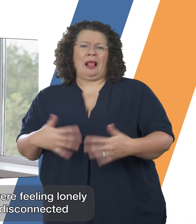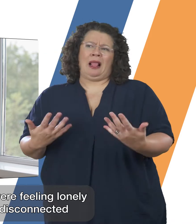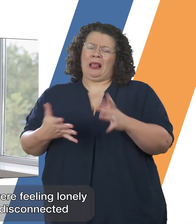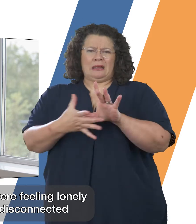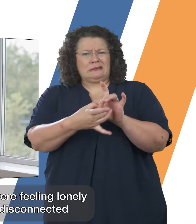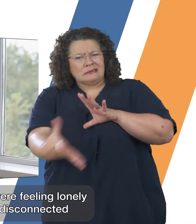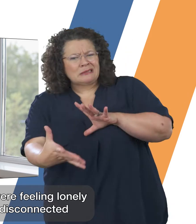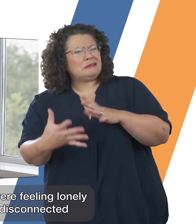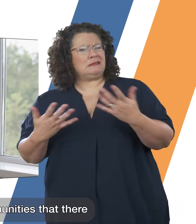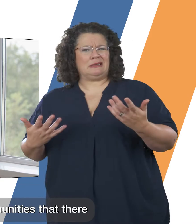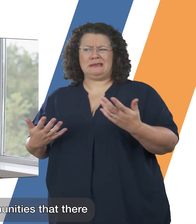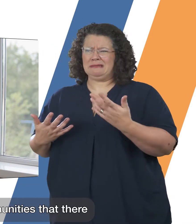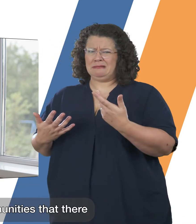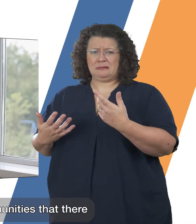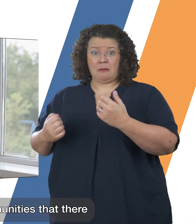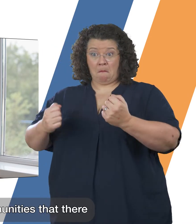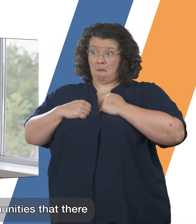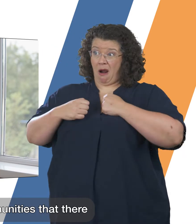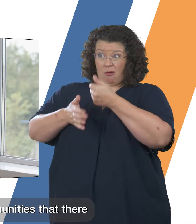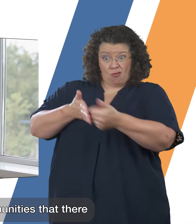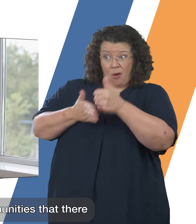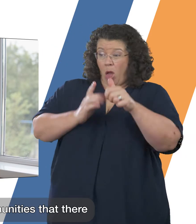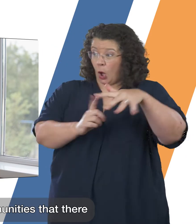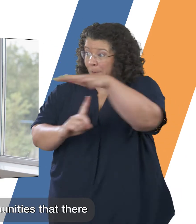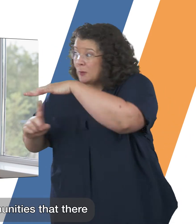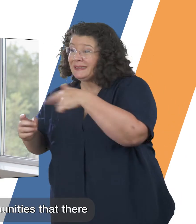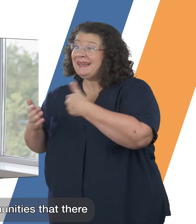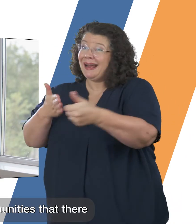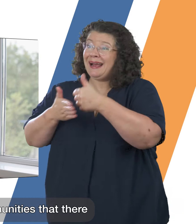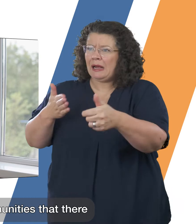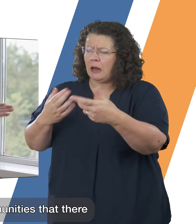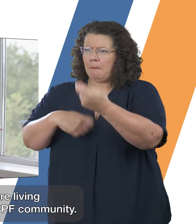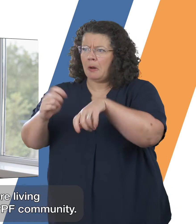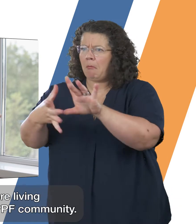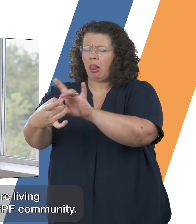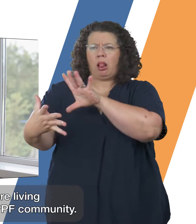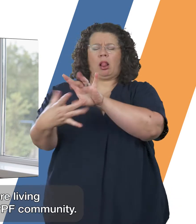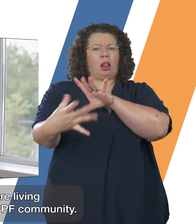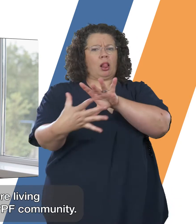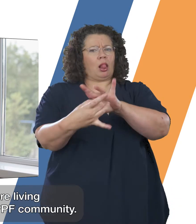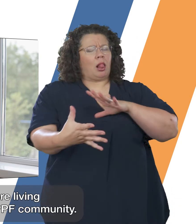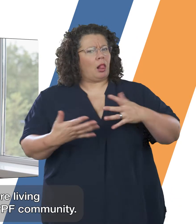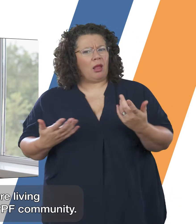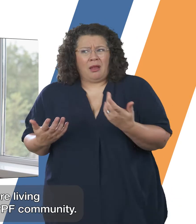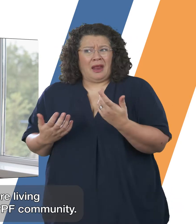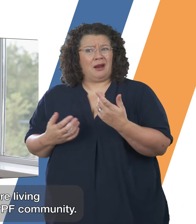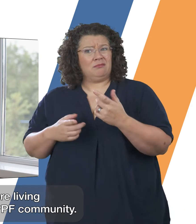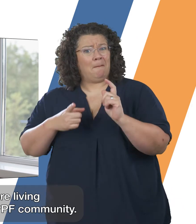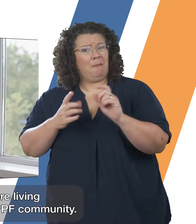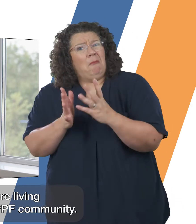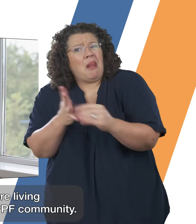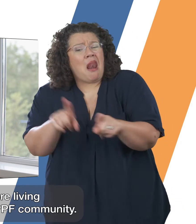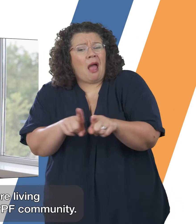and disconnected from their regular communities, be that where they were living or if it was, say, the